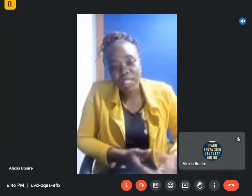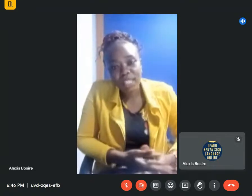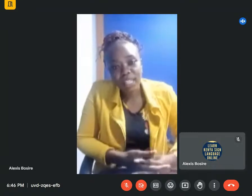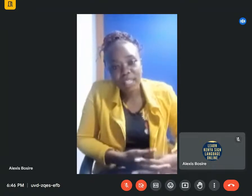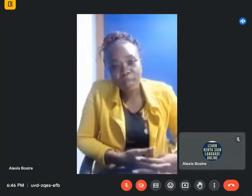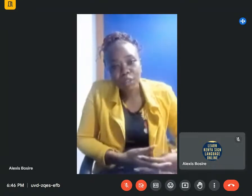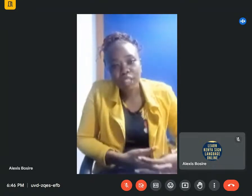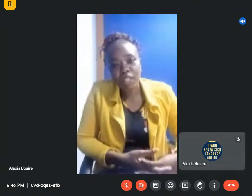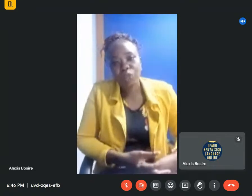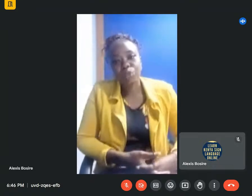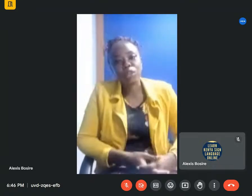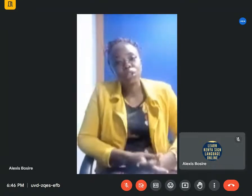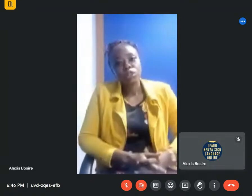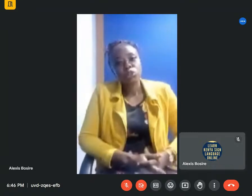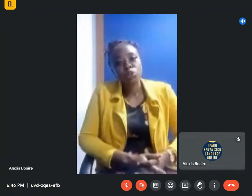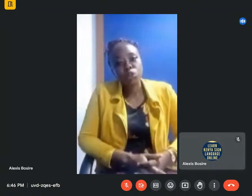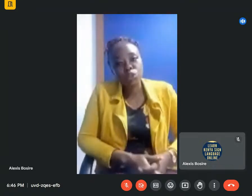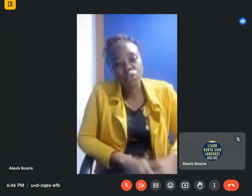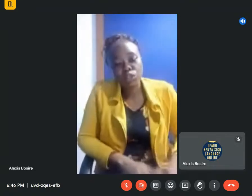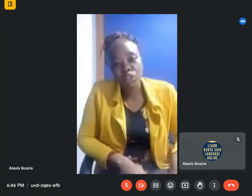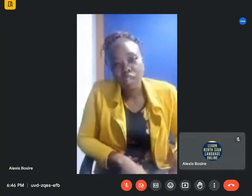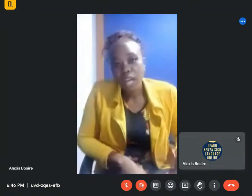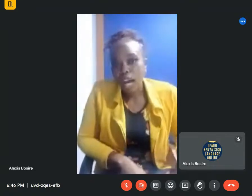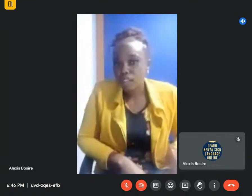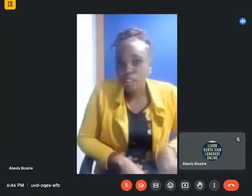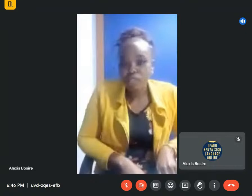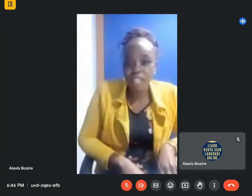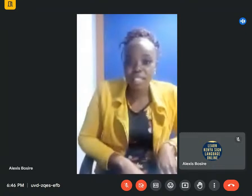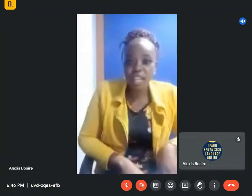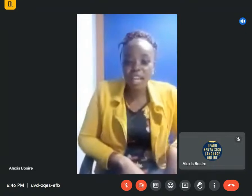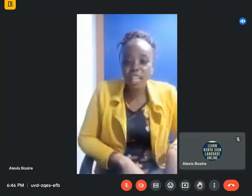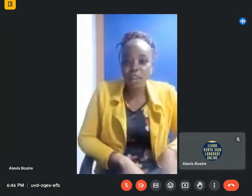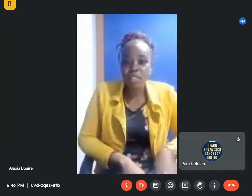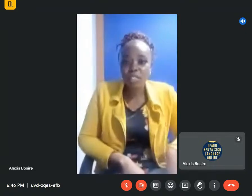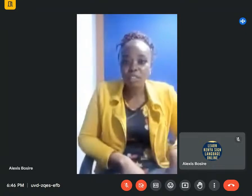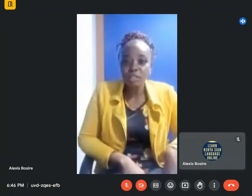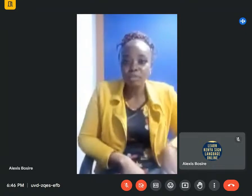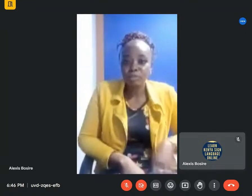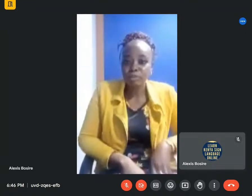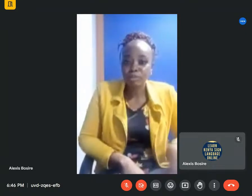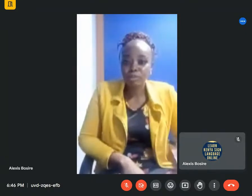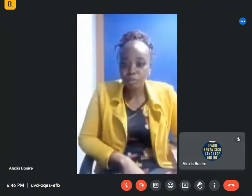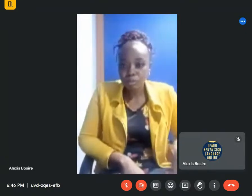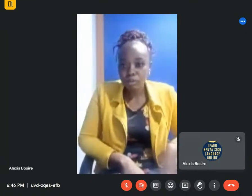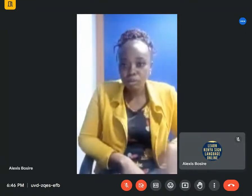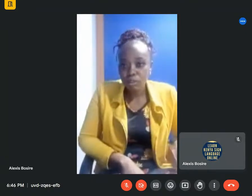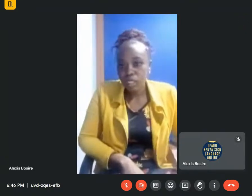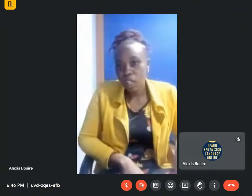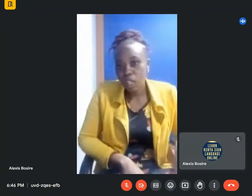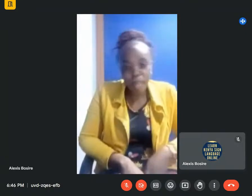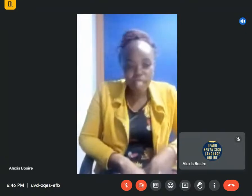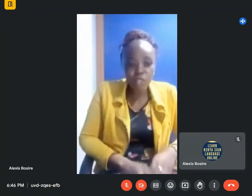I'll send them on the group. So I don't know if there is any other question, comment,